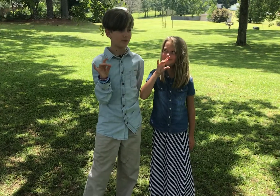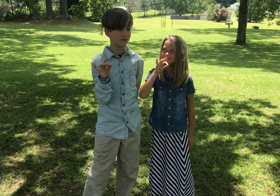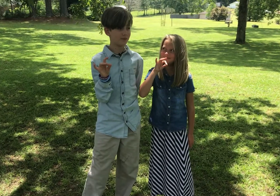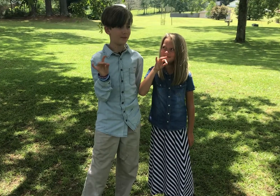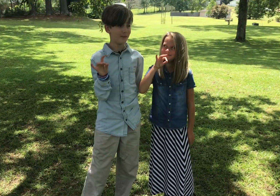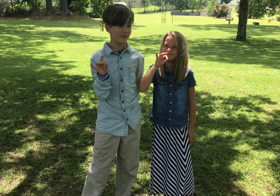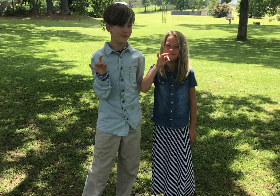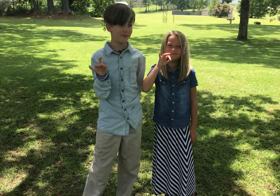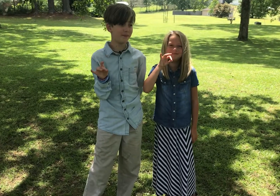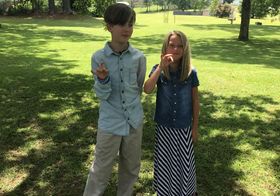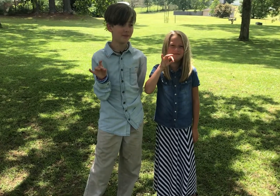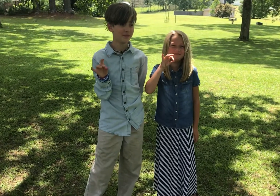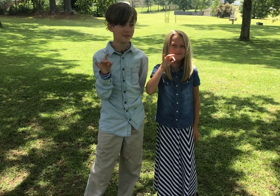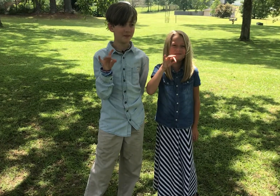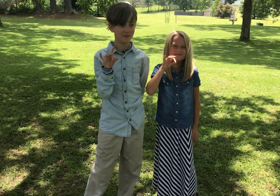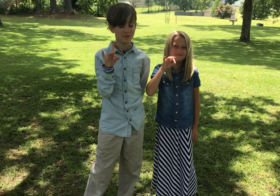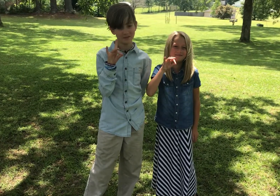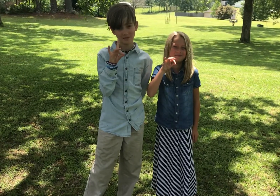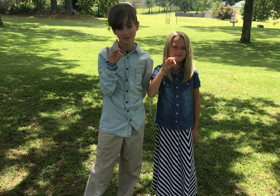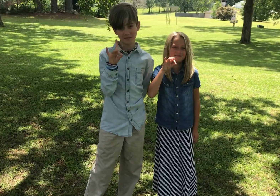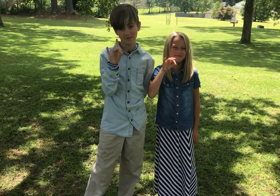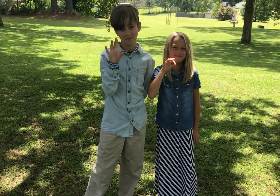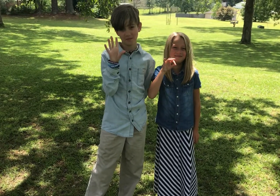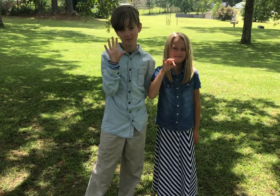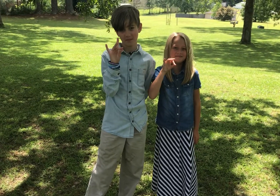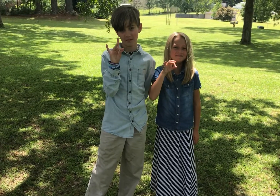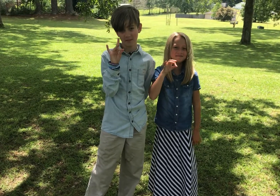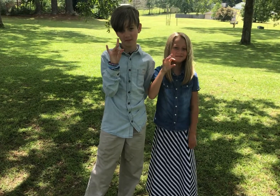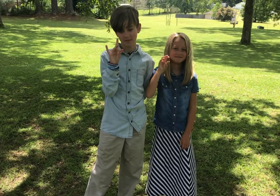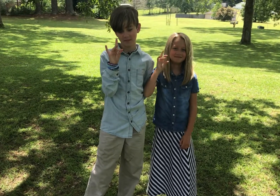finger. So here's what that looks like all together: